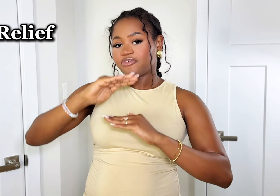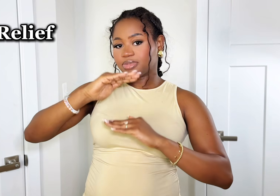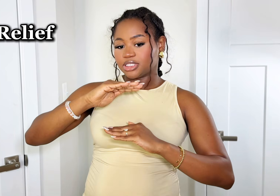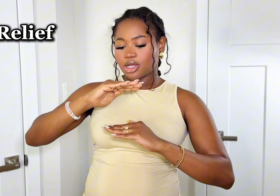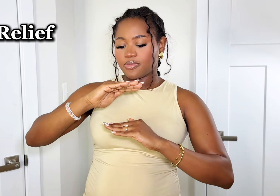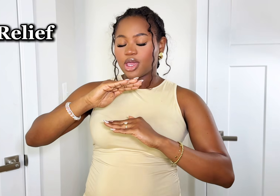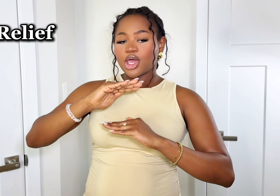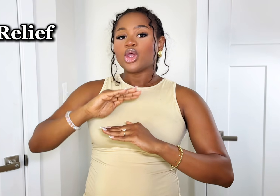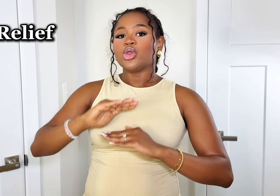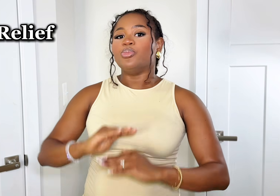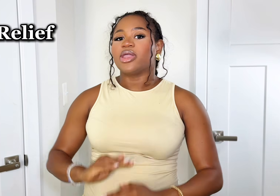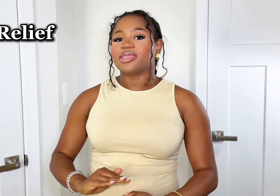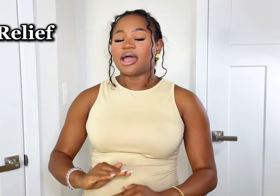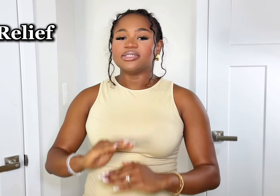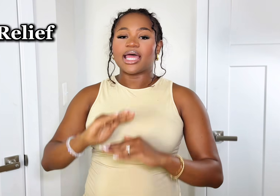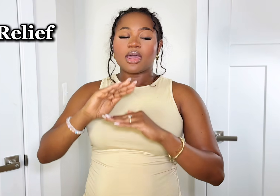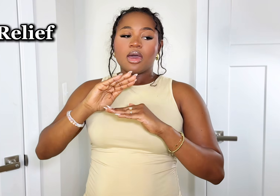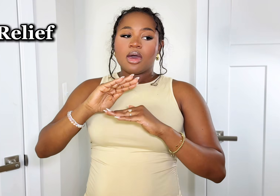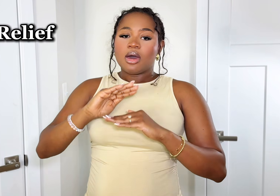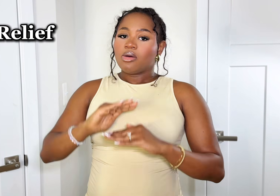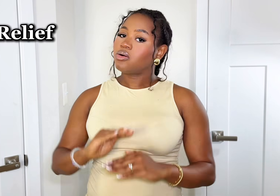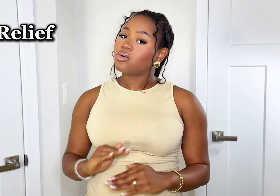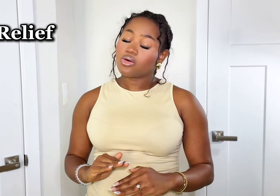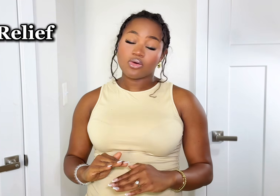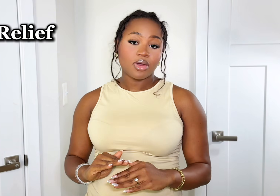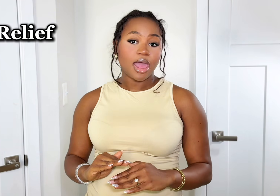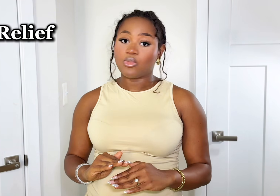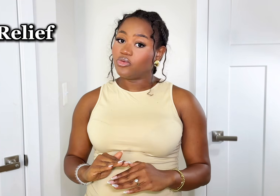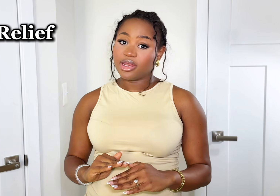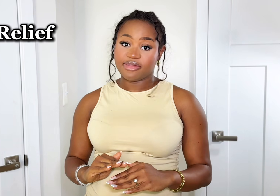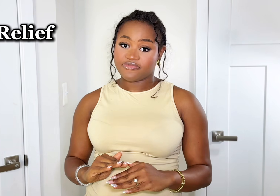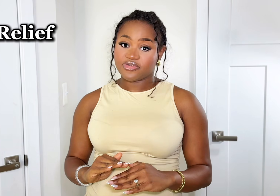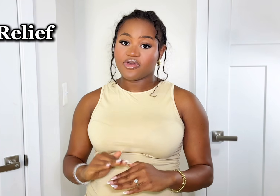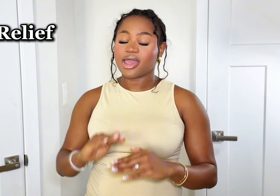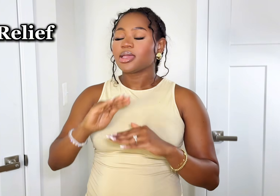the top, you bring it down. It's like, whew, I'm relieved, right?